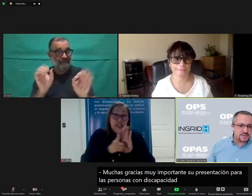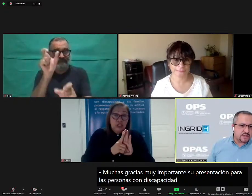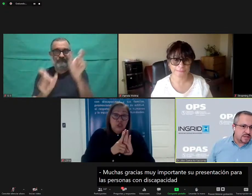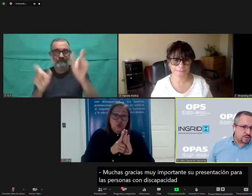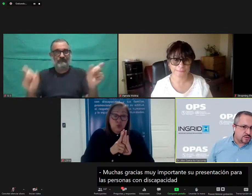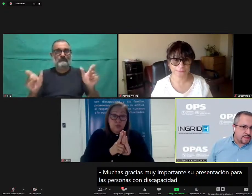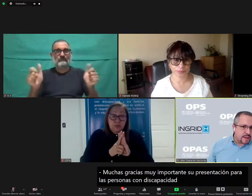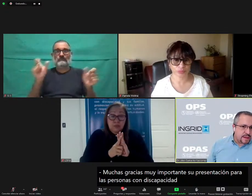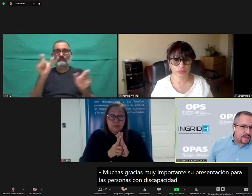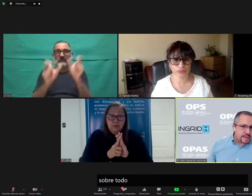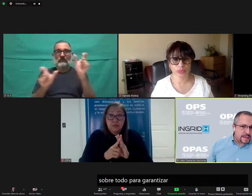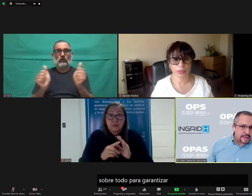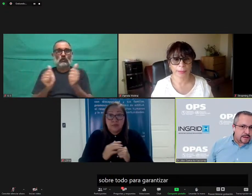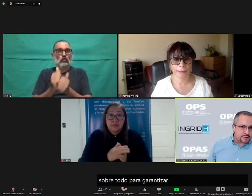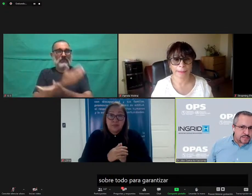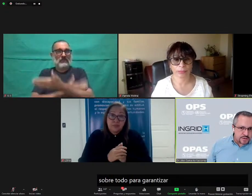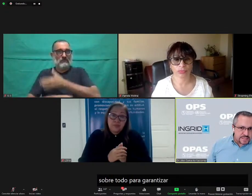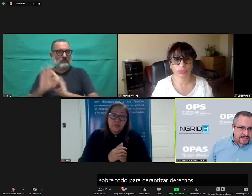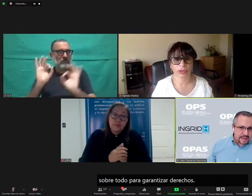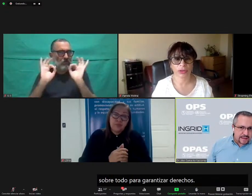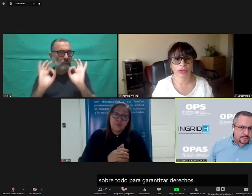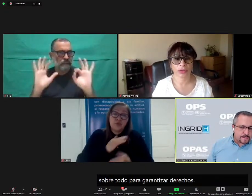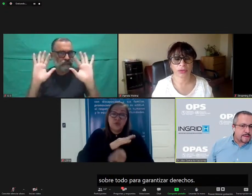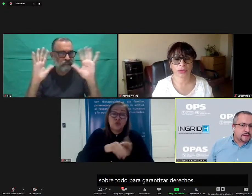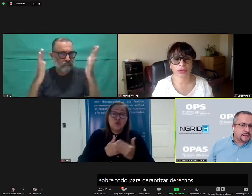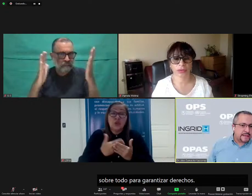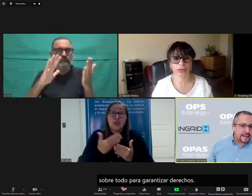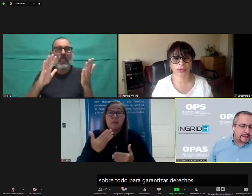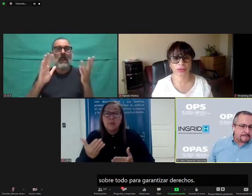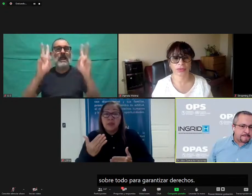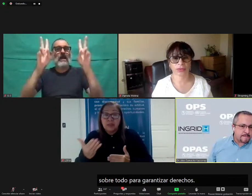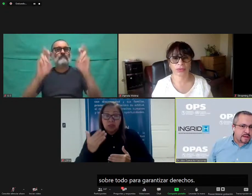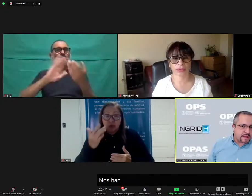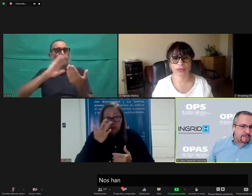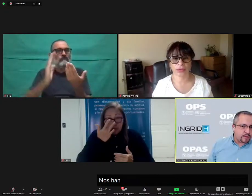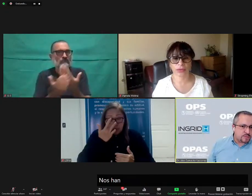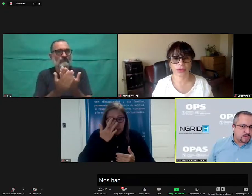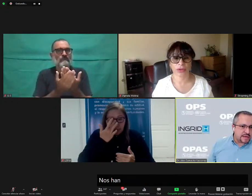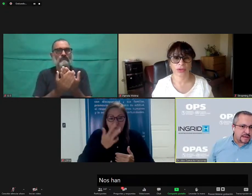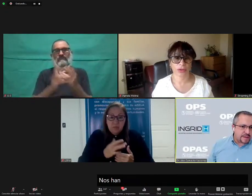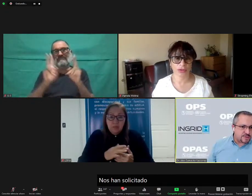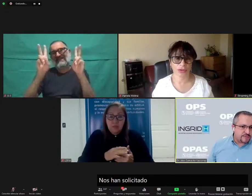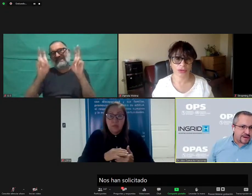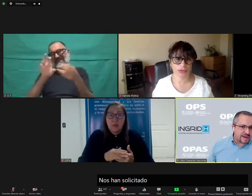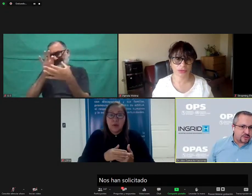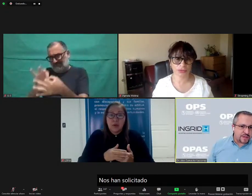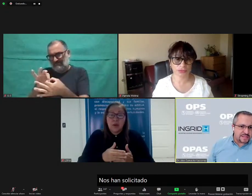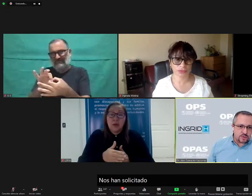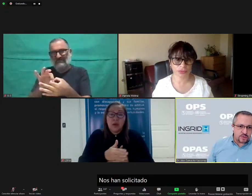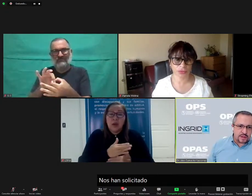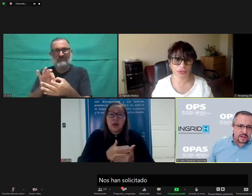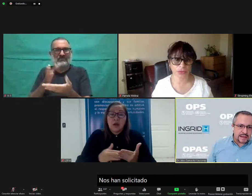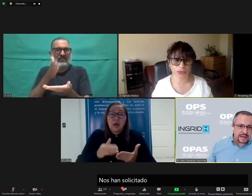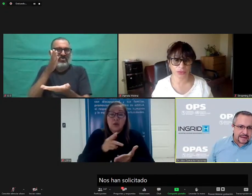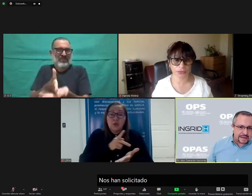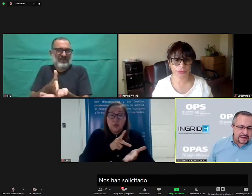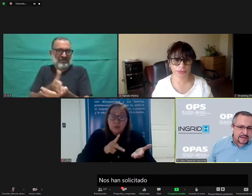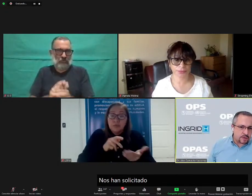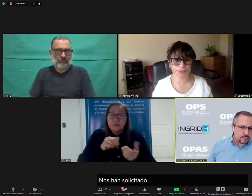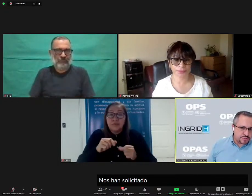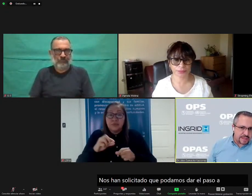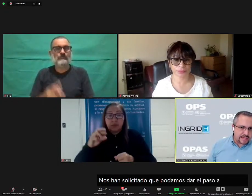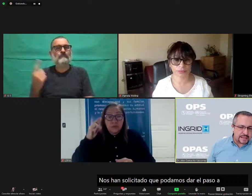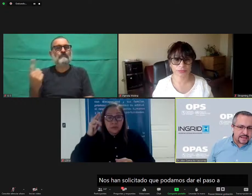right to health and their families right to help we have been requested to give the floor to